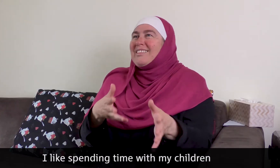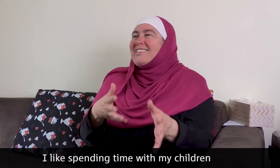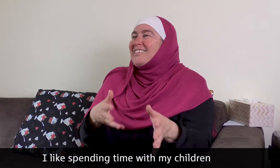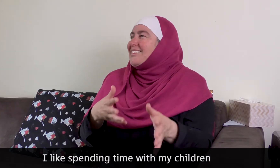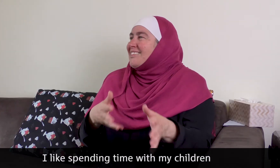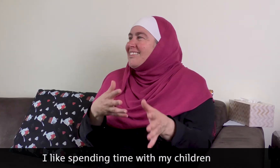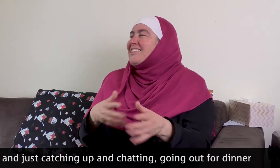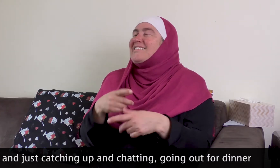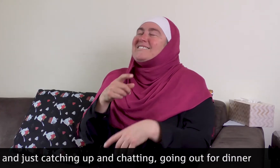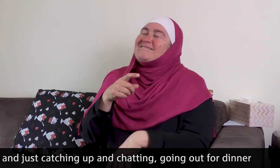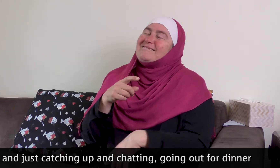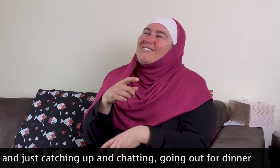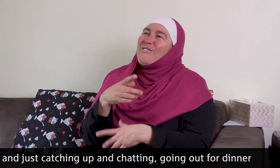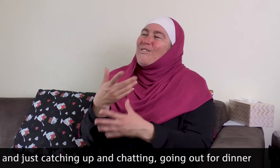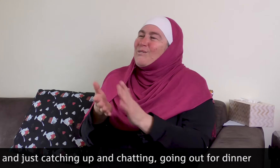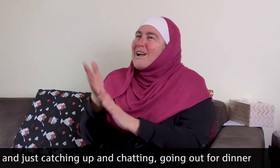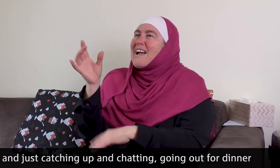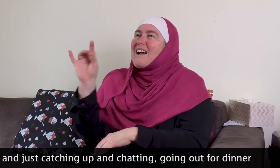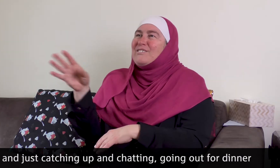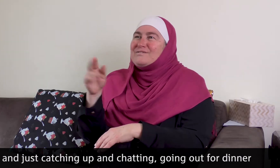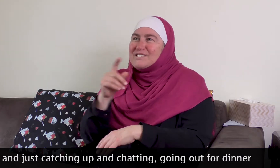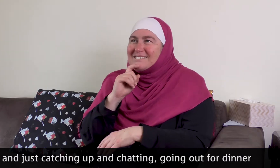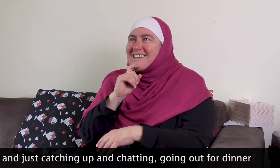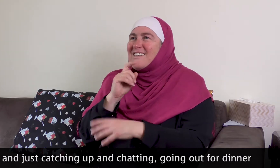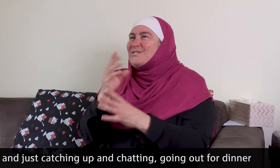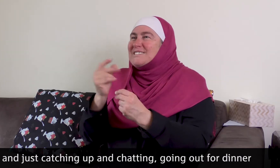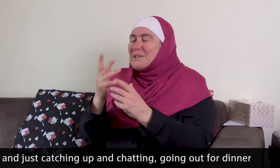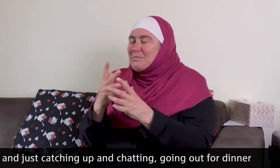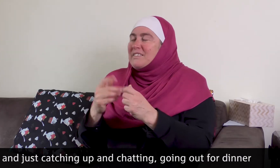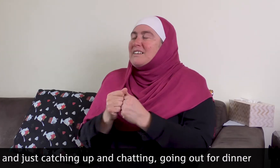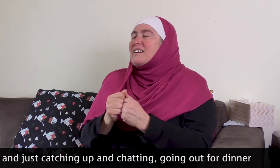my children and just catching up and chatting, going out for dinner,